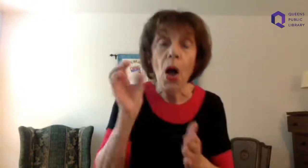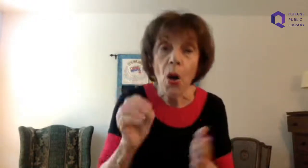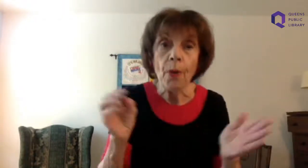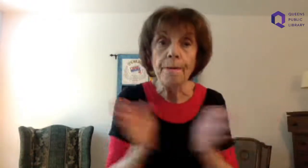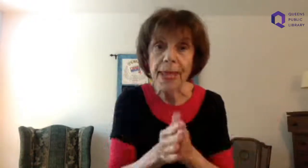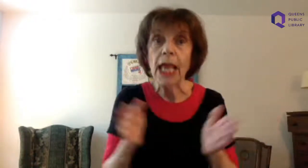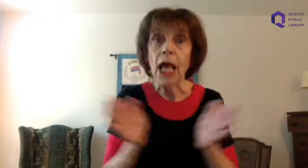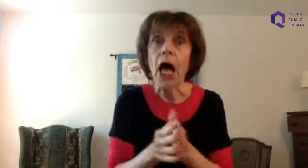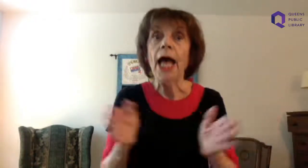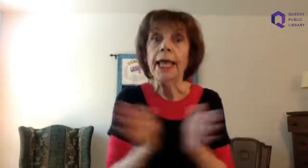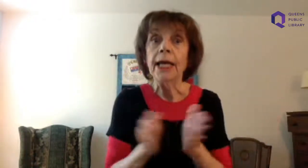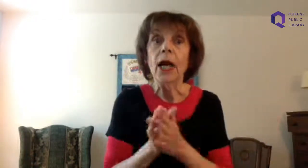oh,